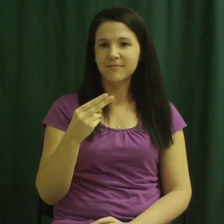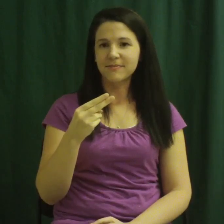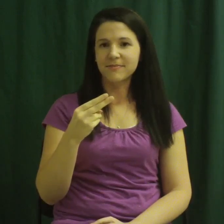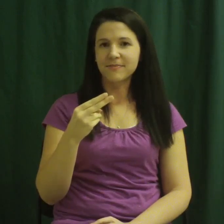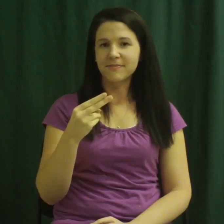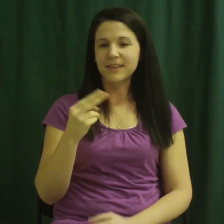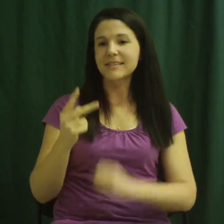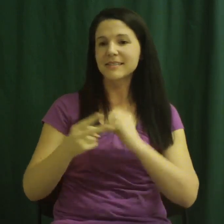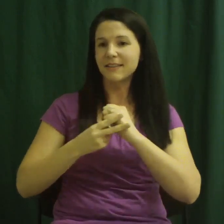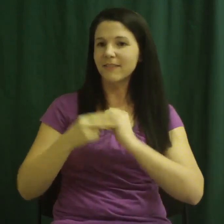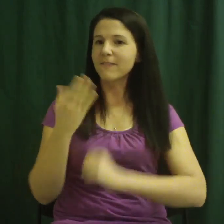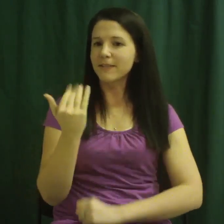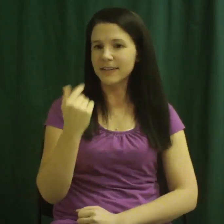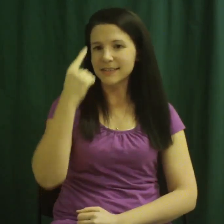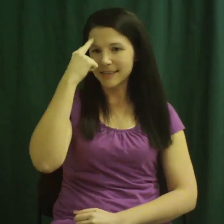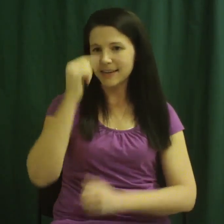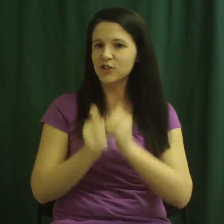is saving 15 cents a day.